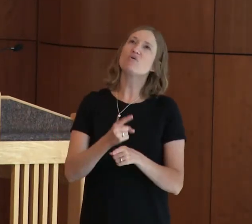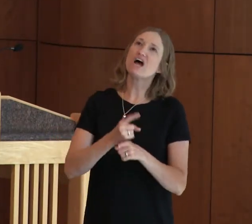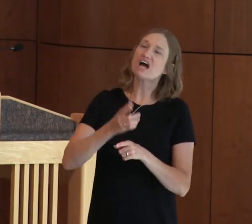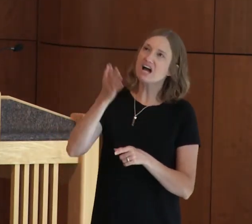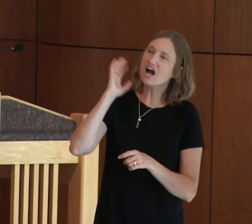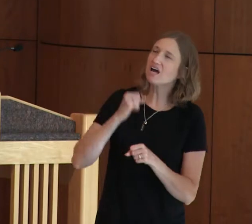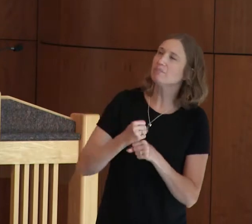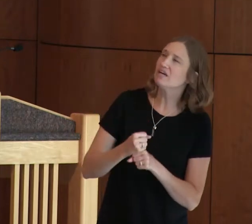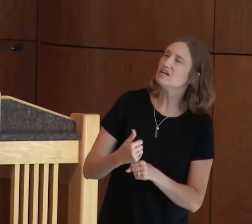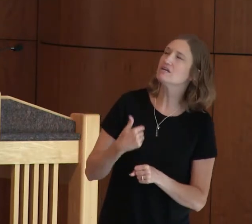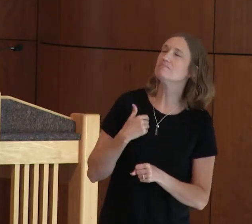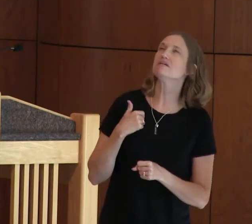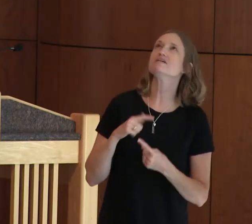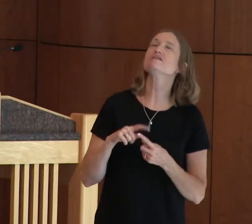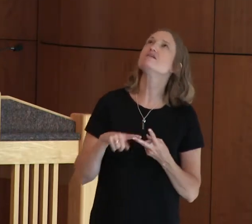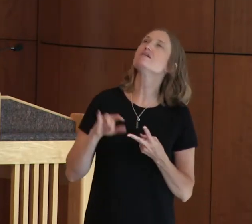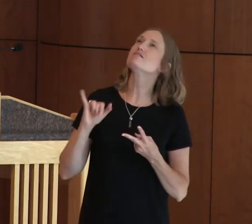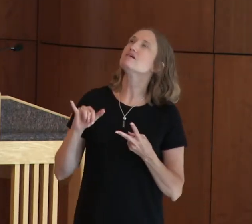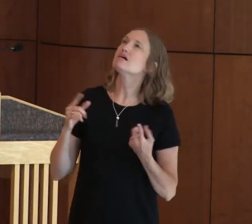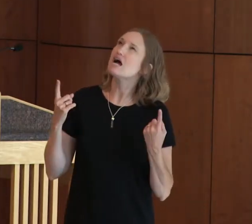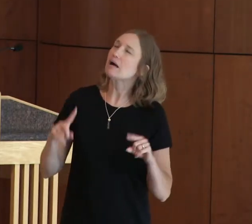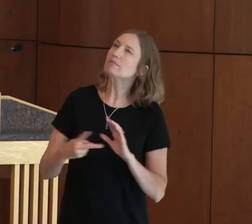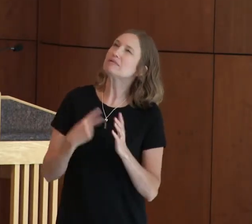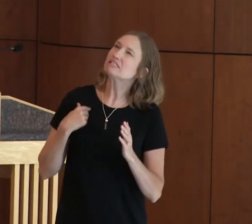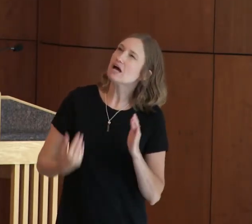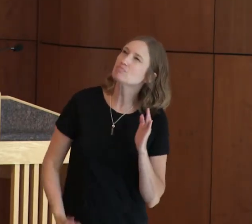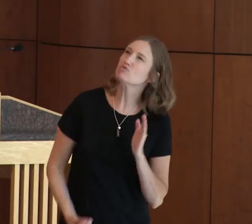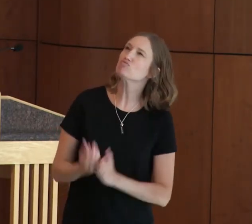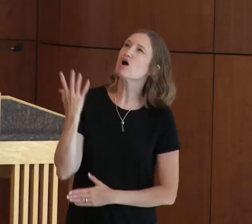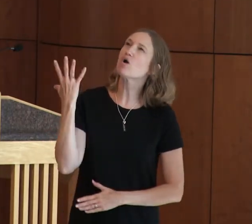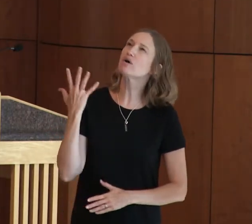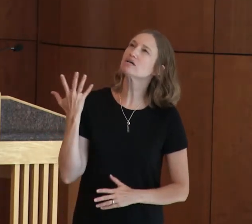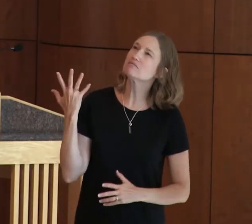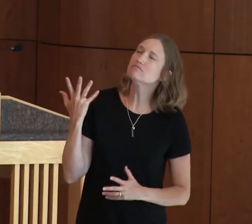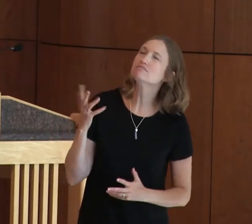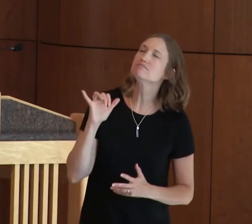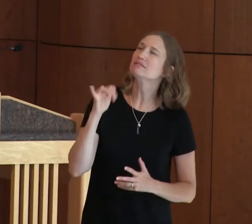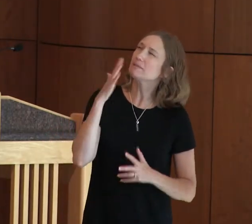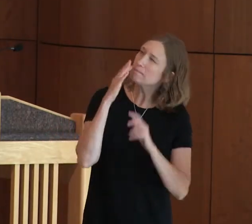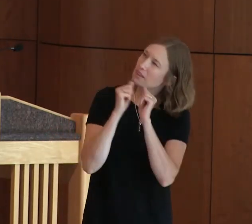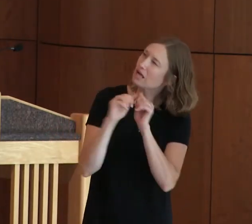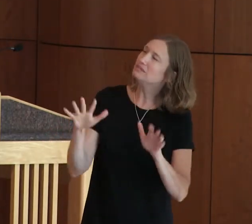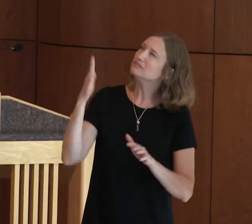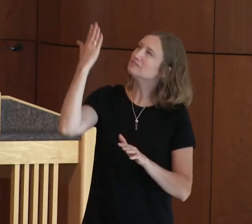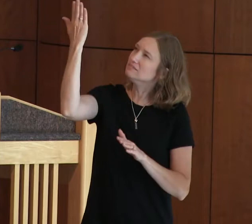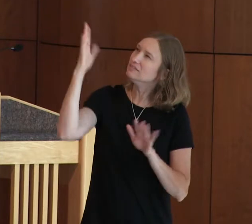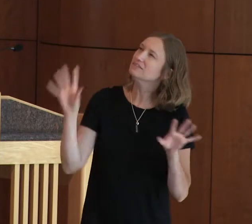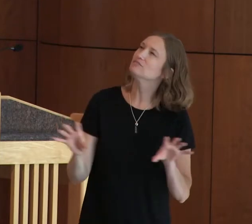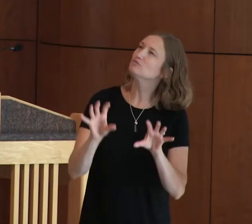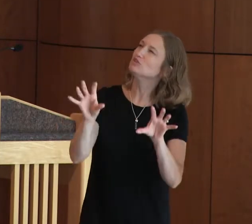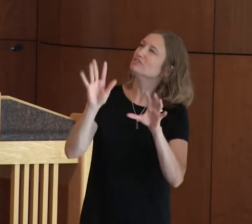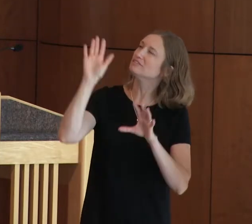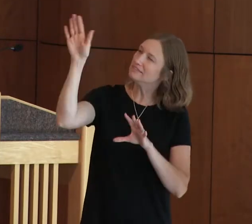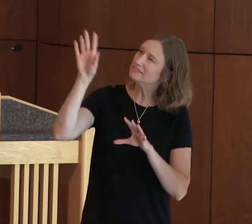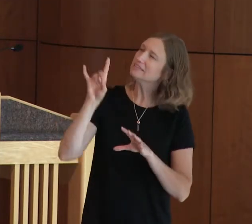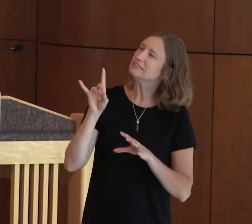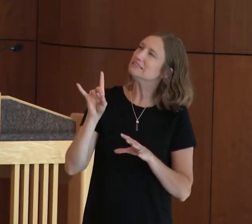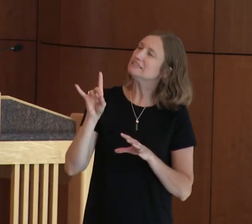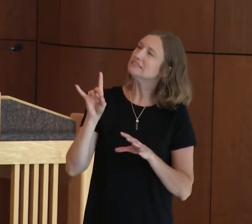me and these things happen. This is a sign that I'm growing. This is a great blessing. This is God's work, this tooth coming out. And